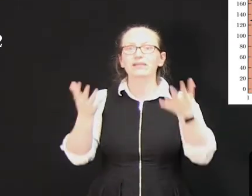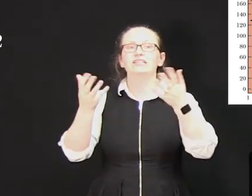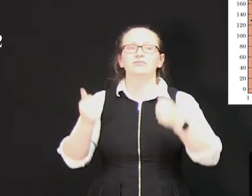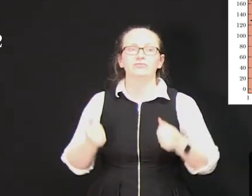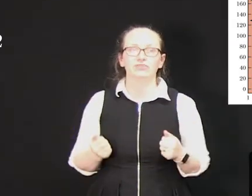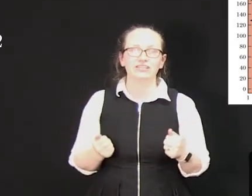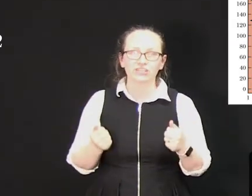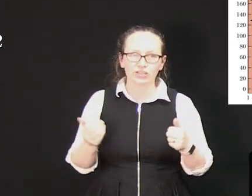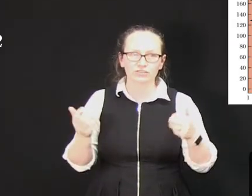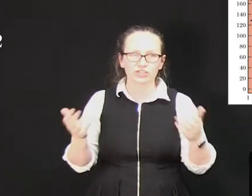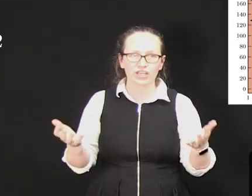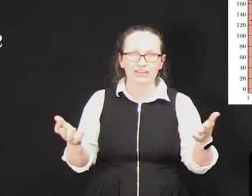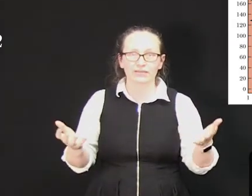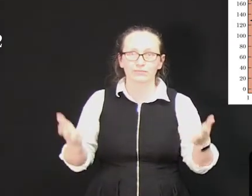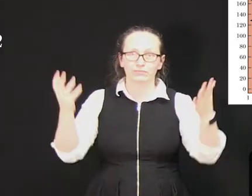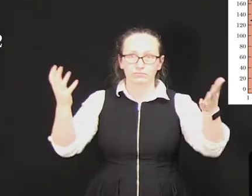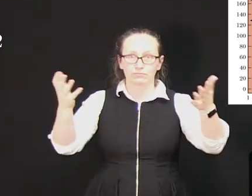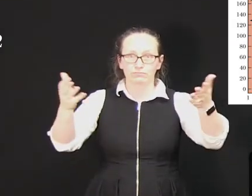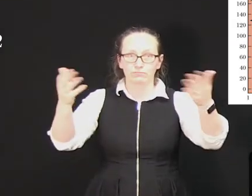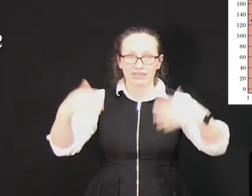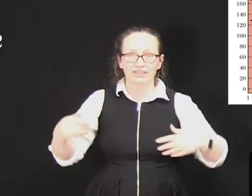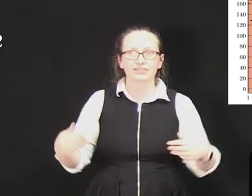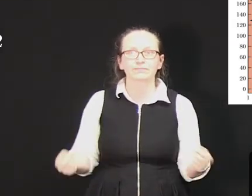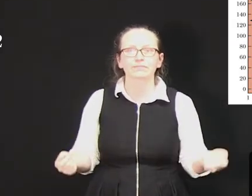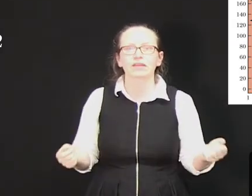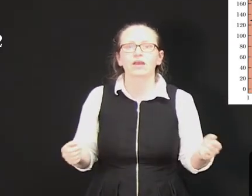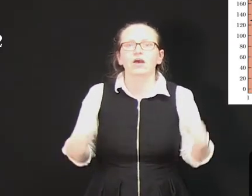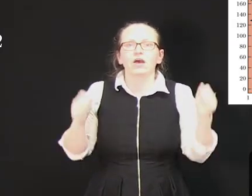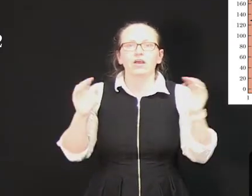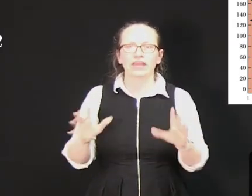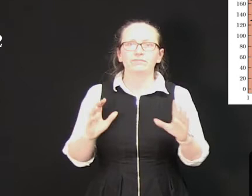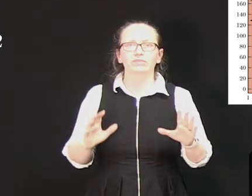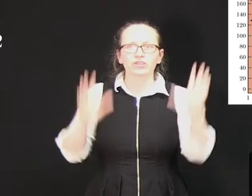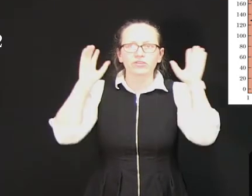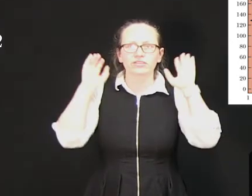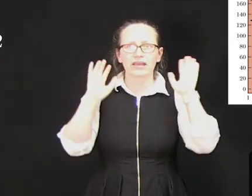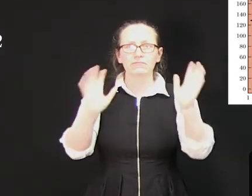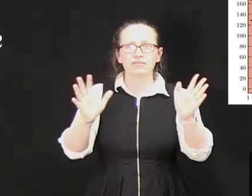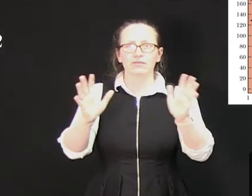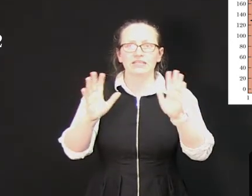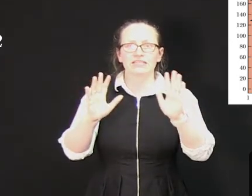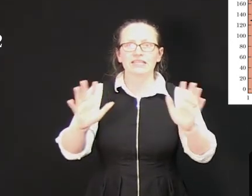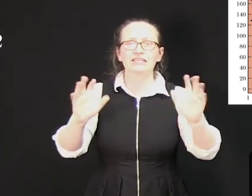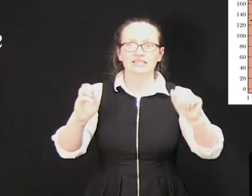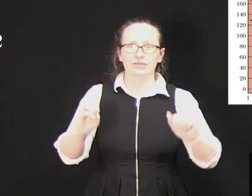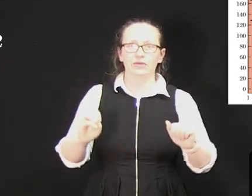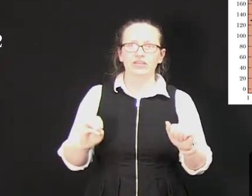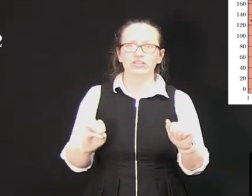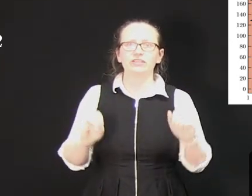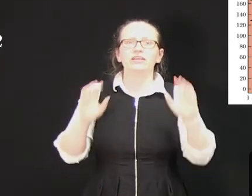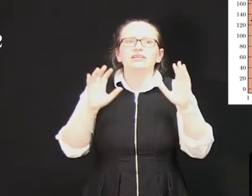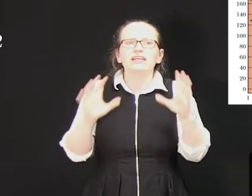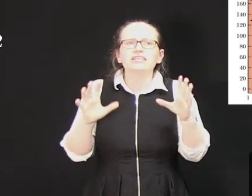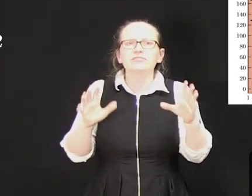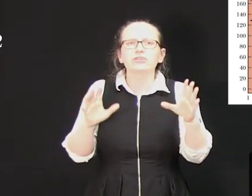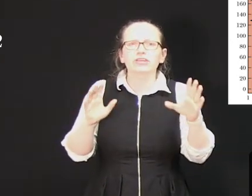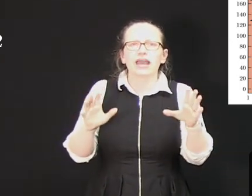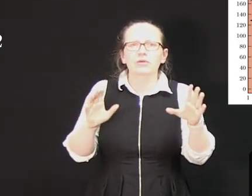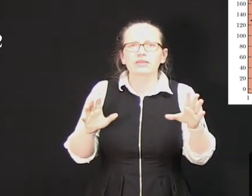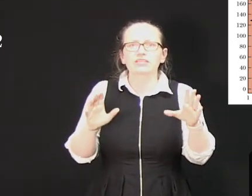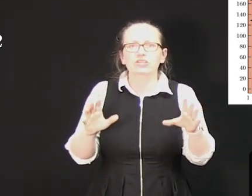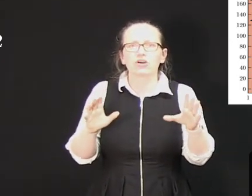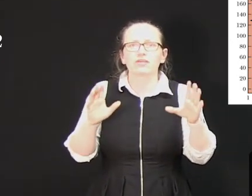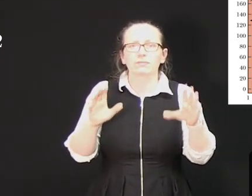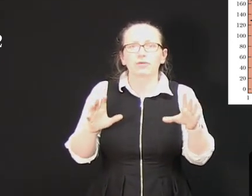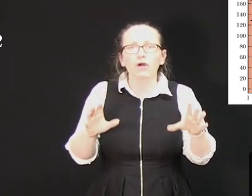that, please feel free to share them with us. Okay, so now we've seen this equation, let's have a look